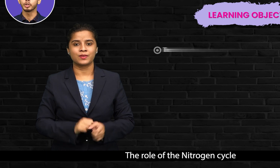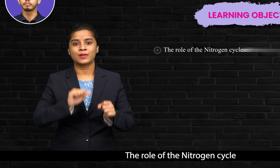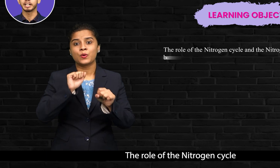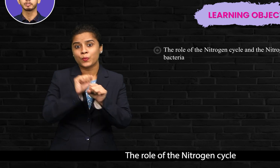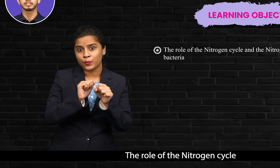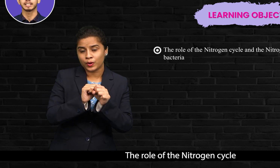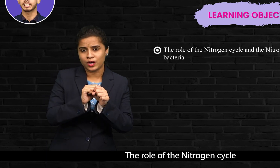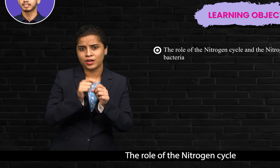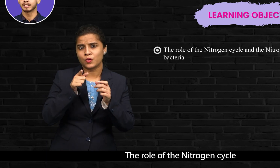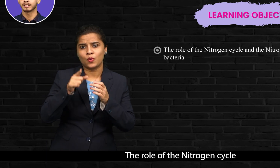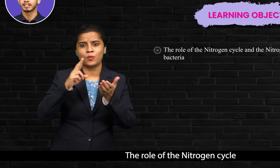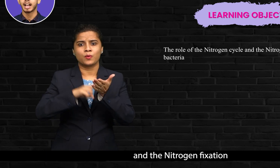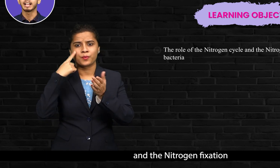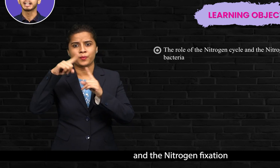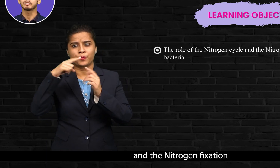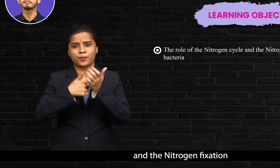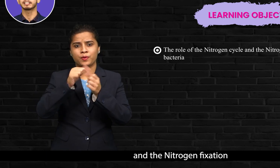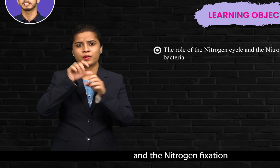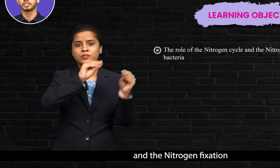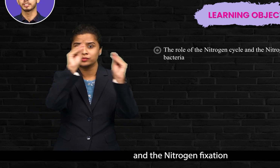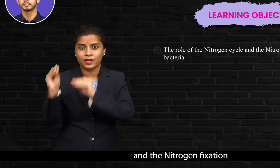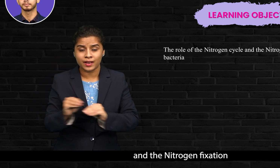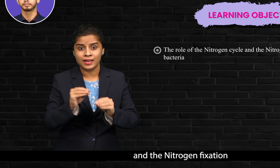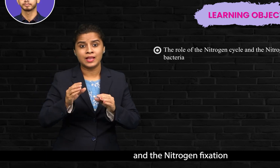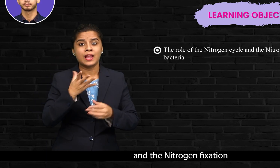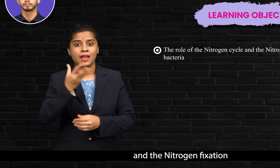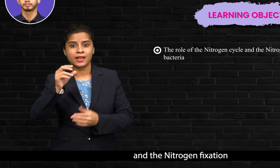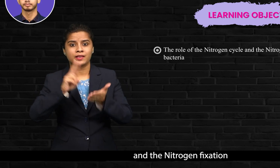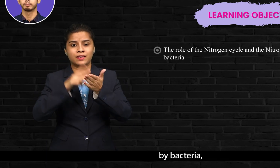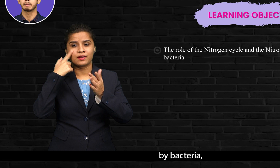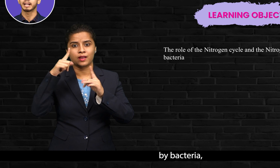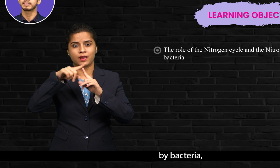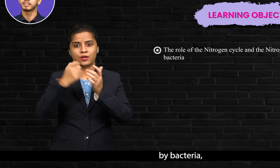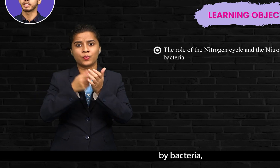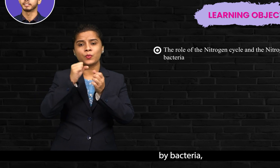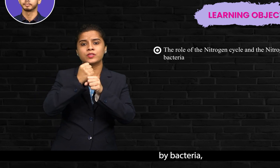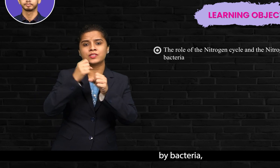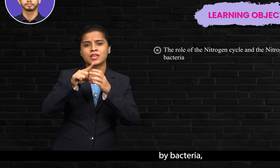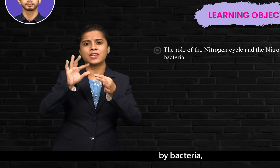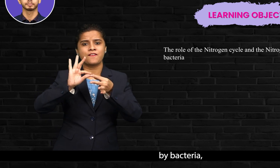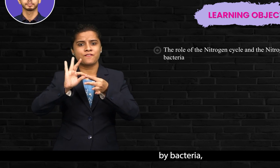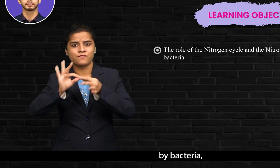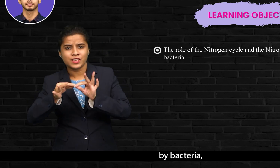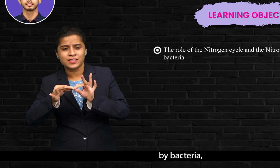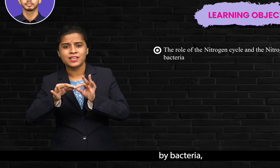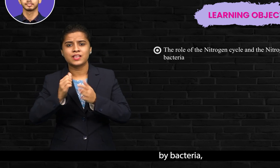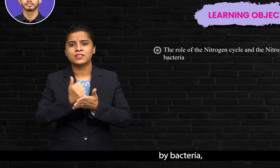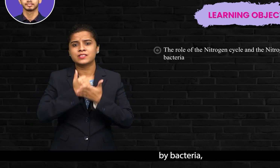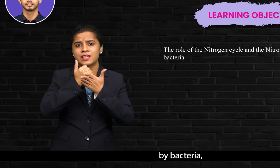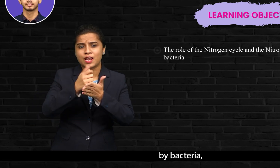the role of nitrogen cycle and nitrogen fixation by bacteria.